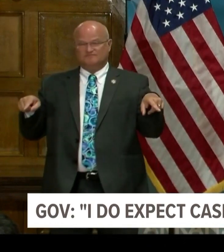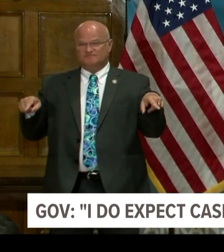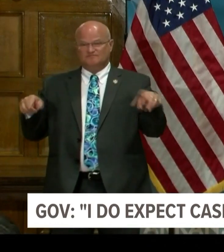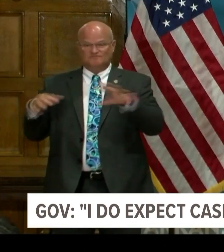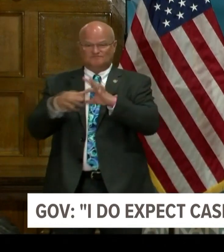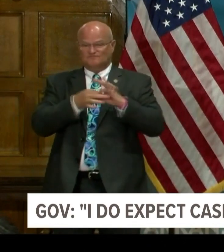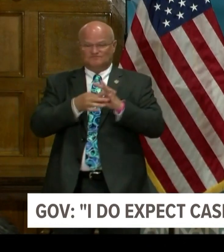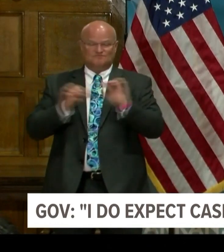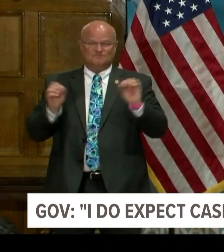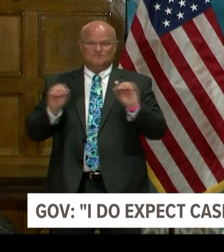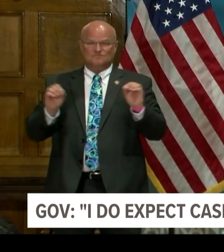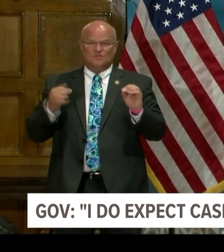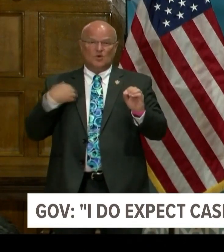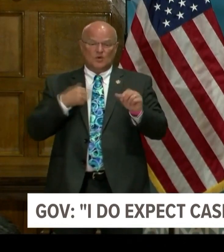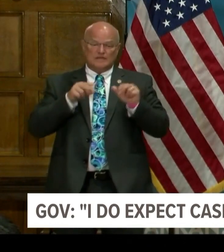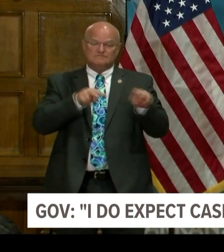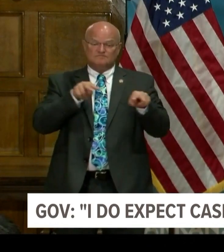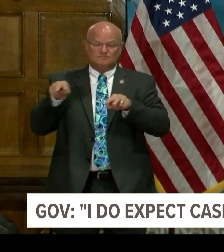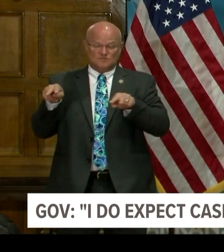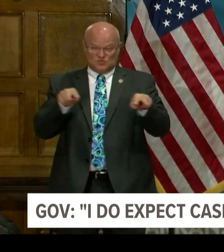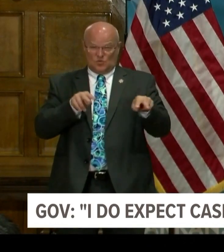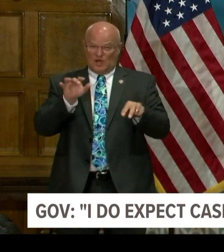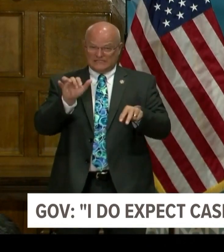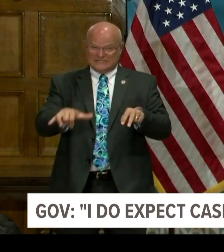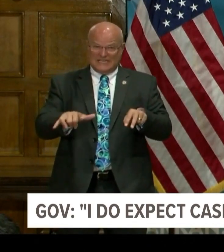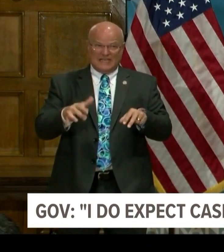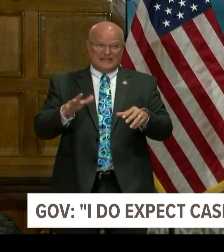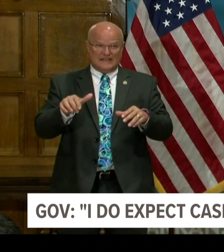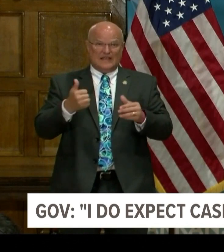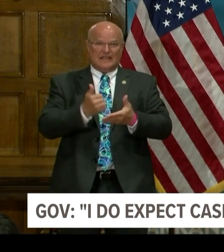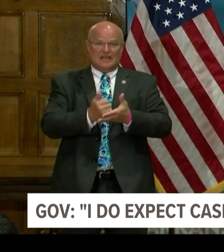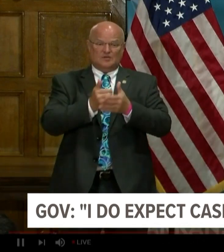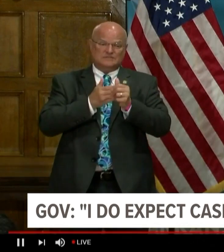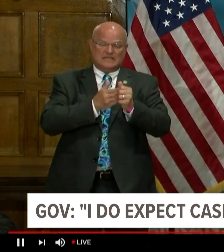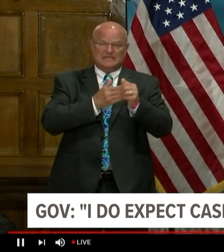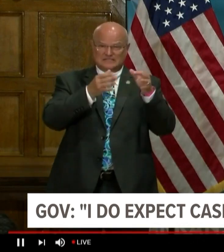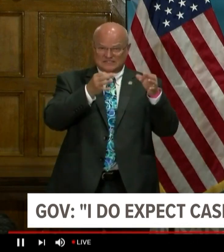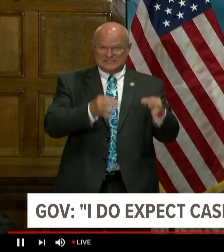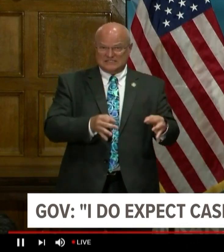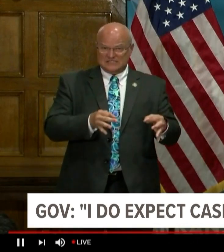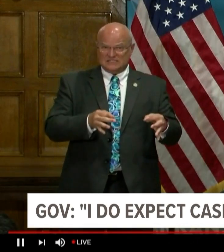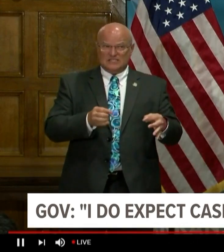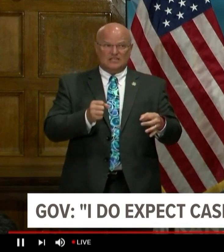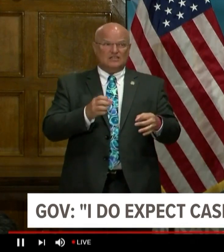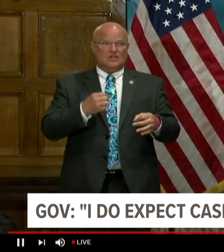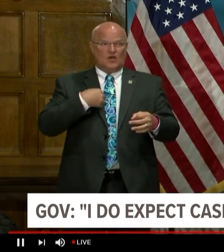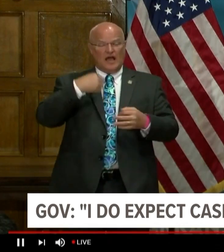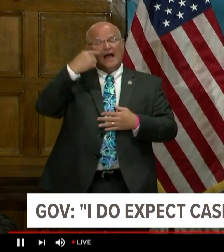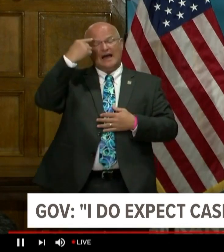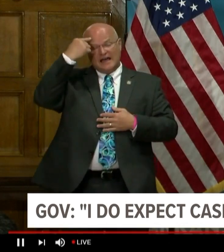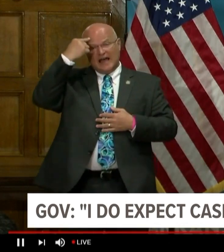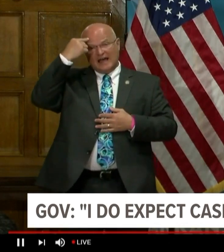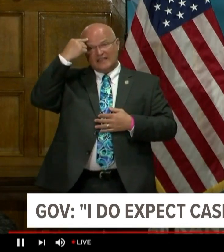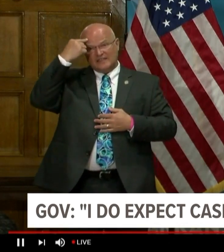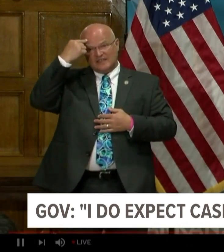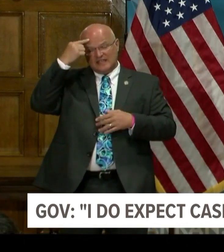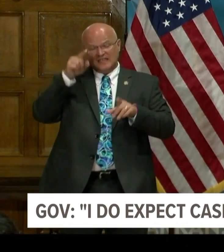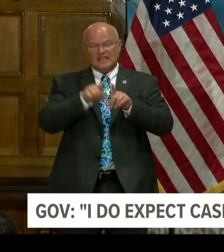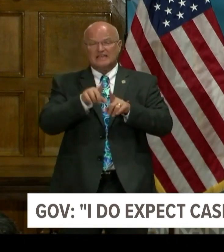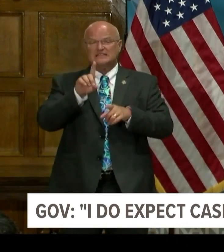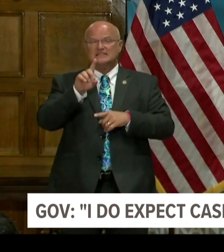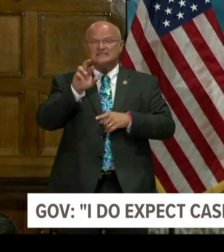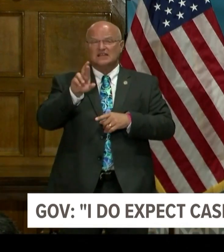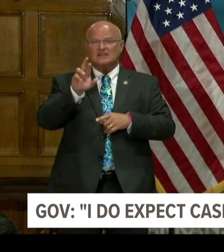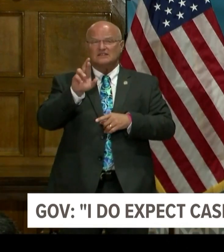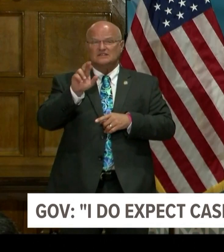restrictions. And that's what we continue to watch, and that's what helps guide our decision. And I think that, as Dr.